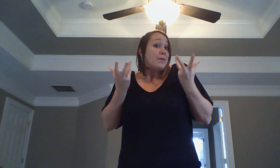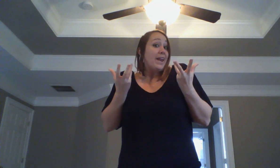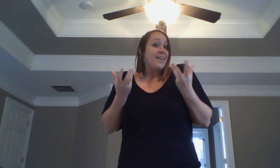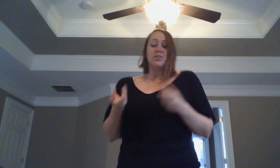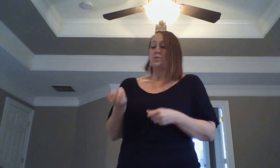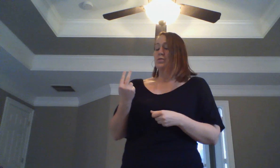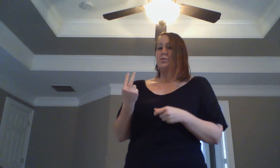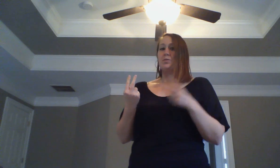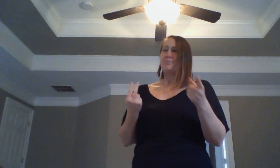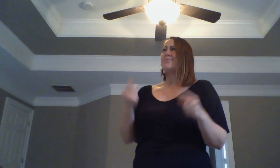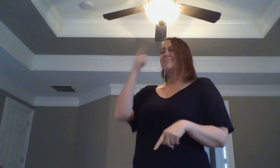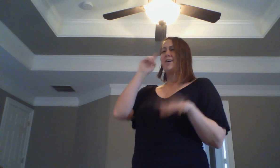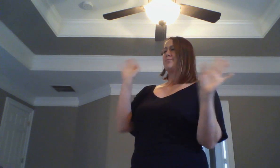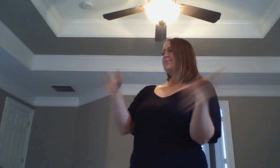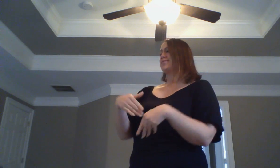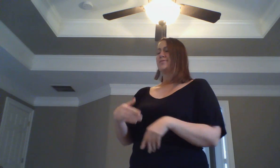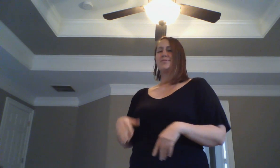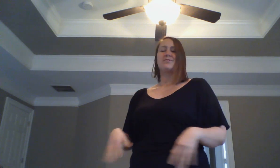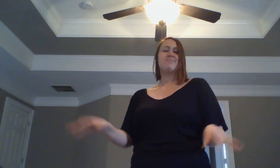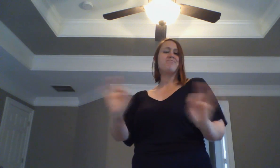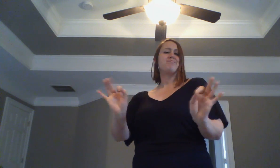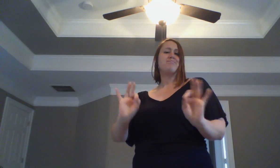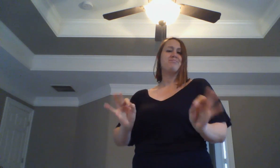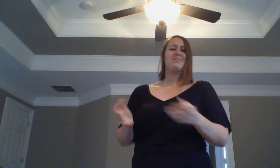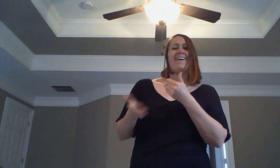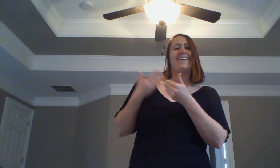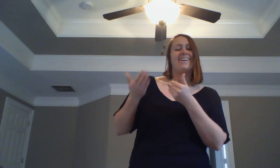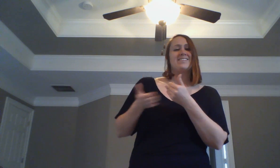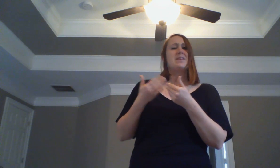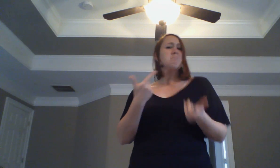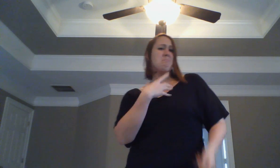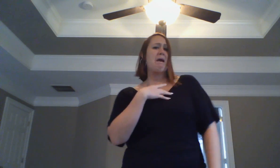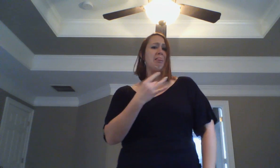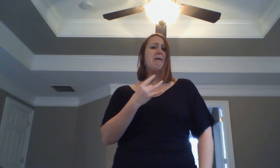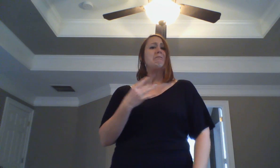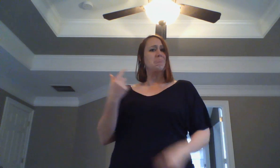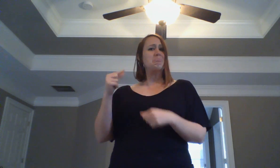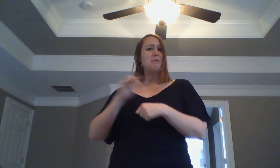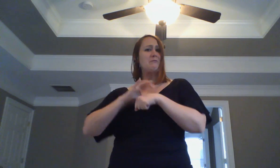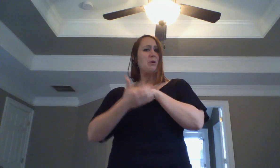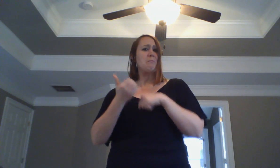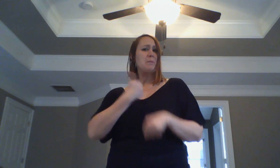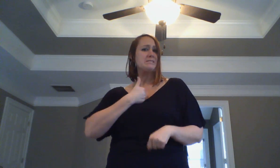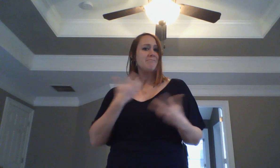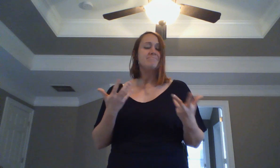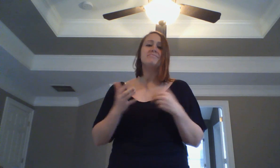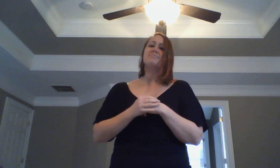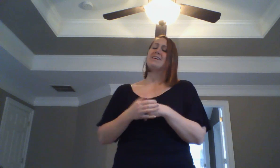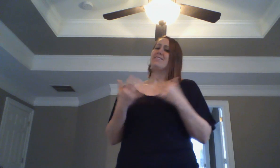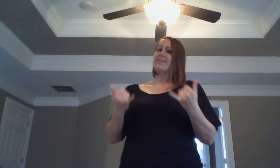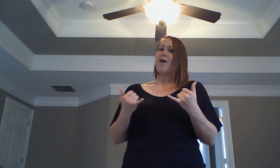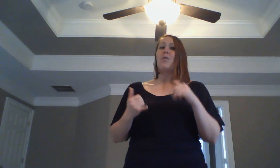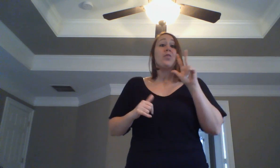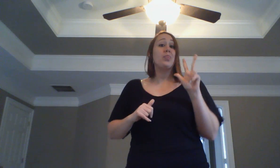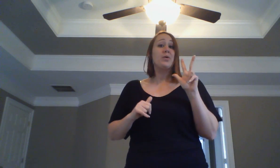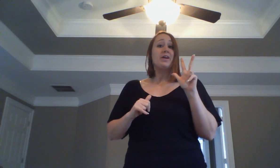I might stick with that theme. What is 3 plus 4? This